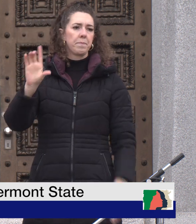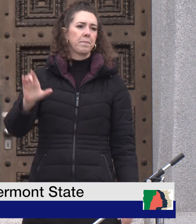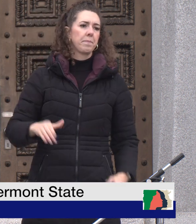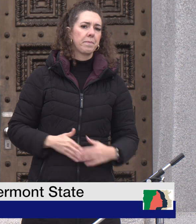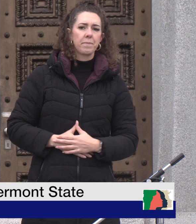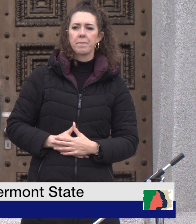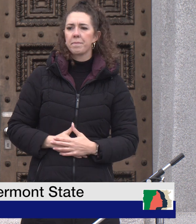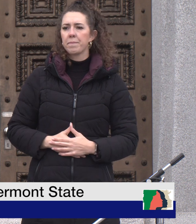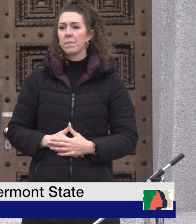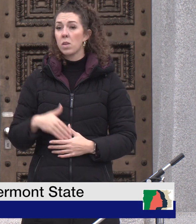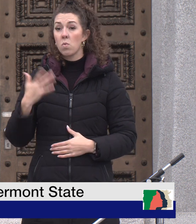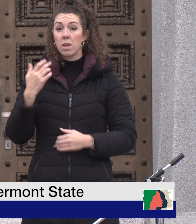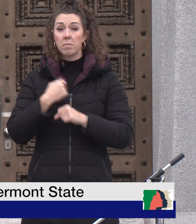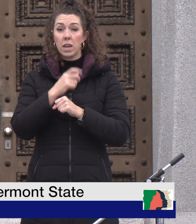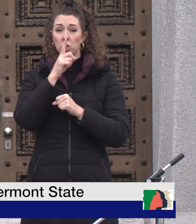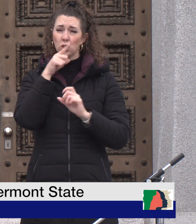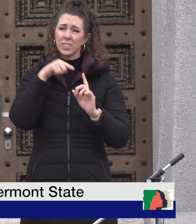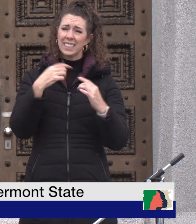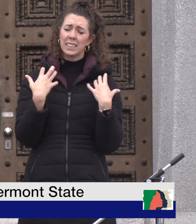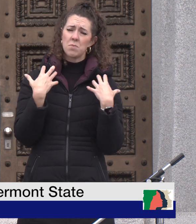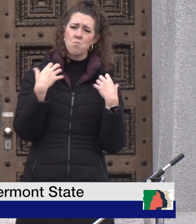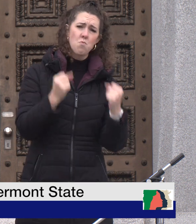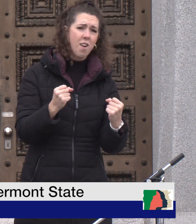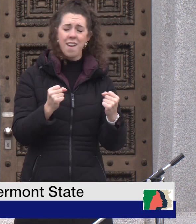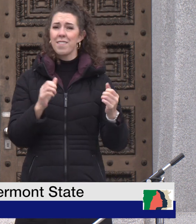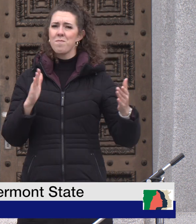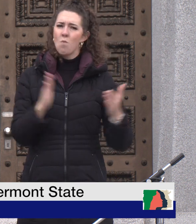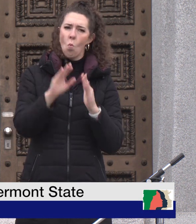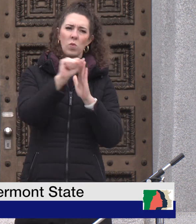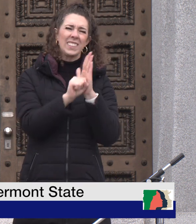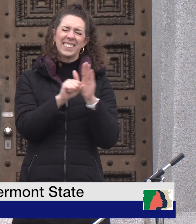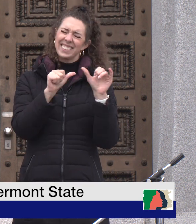ensure that our brave little state always fights back.